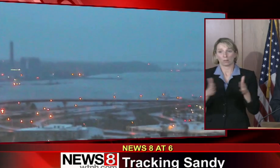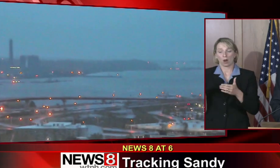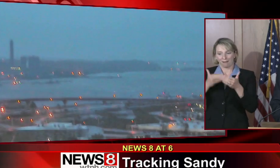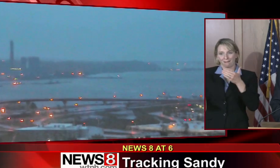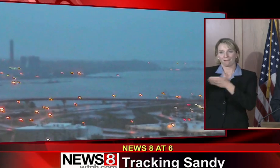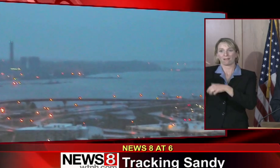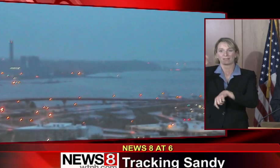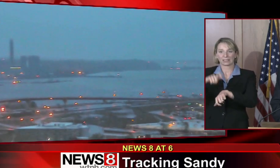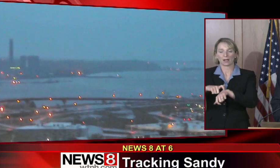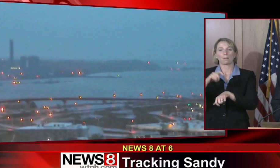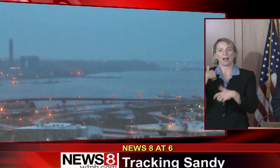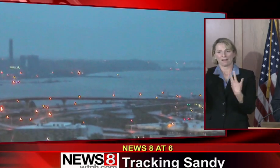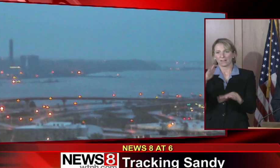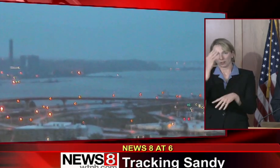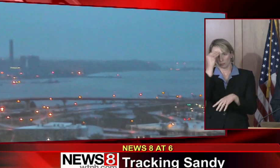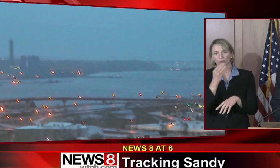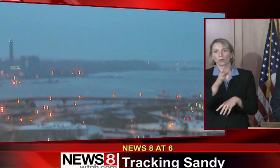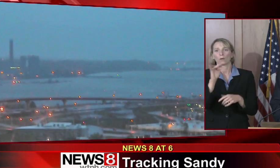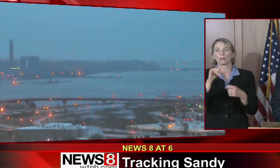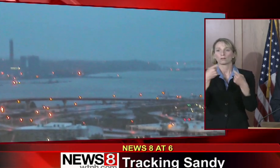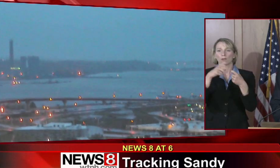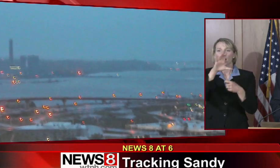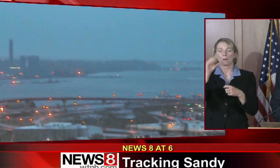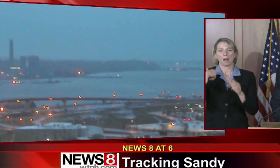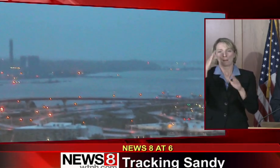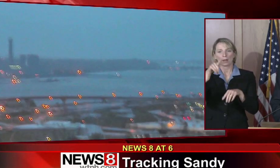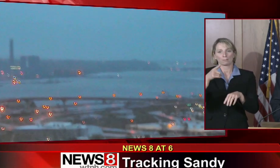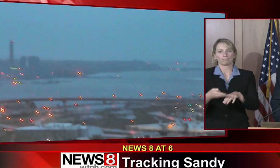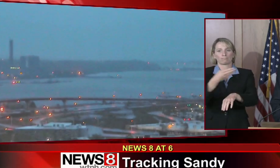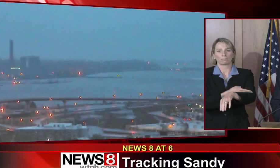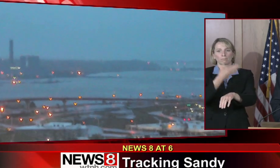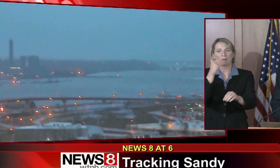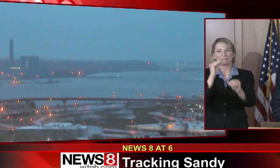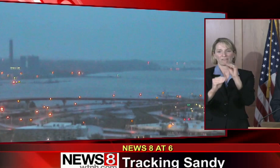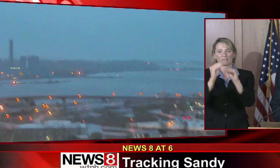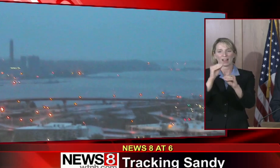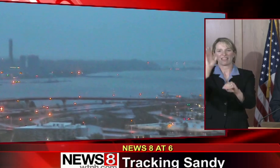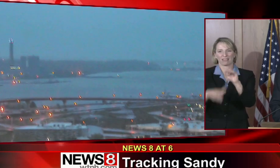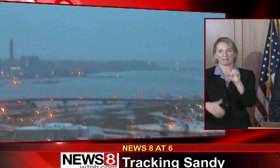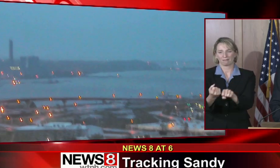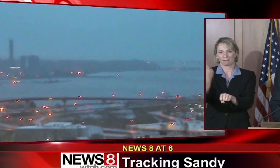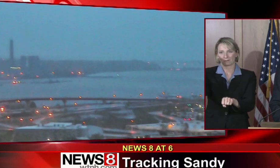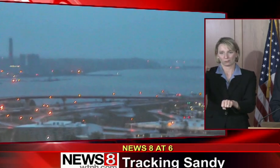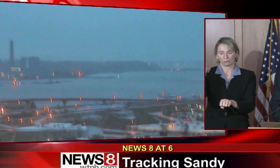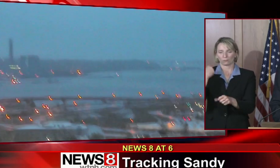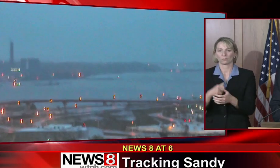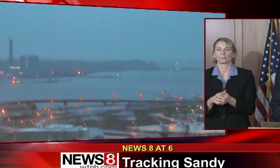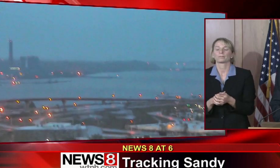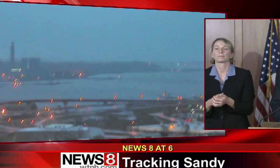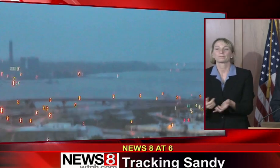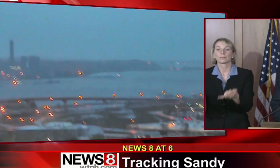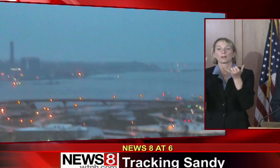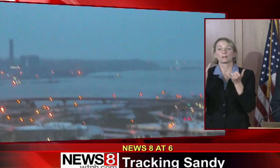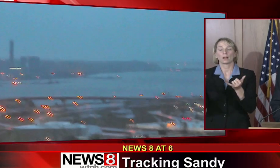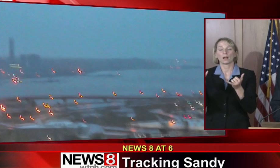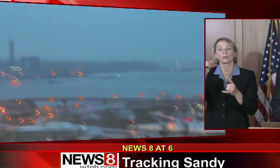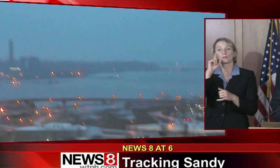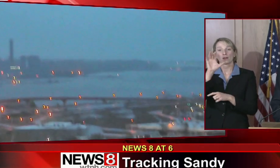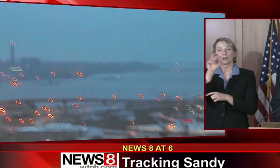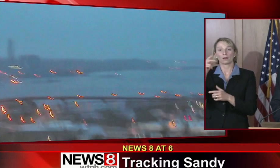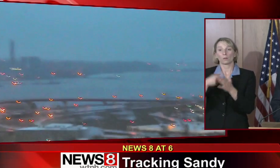after-storm performance to be a lot better than it was last year. Now let's talk about what remains as Connecticut's most serious